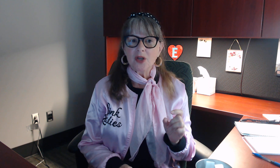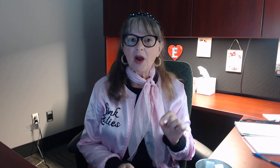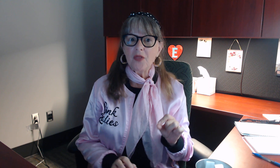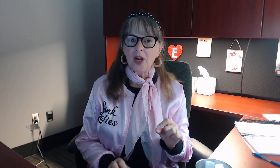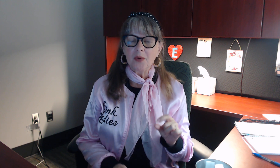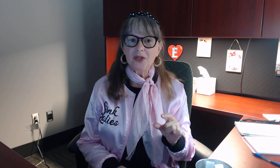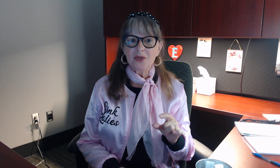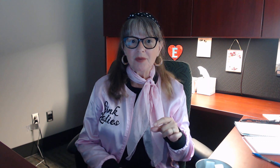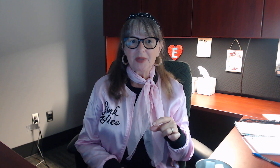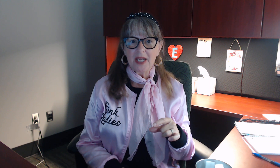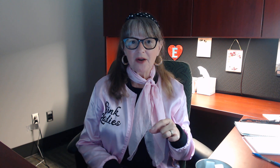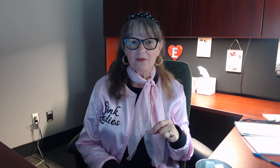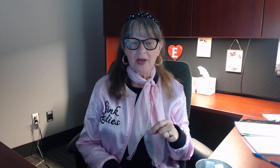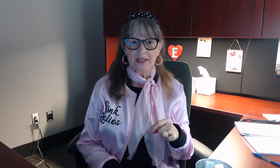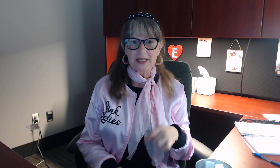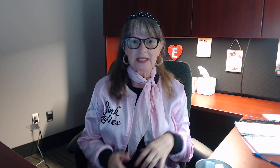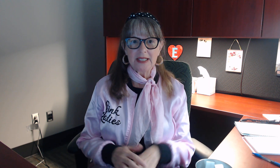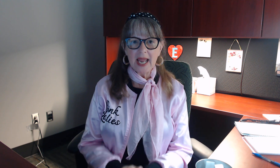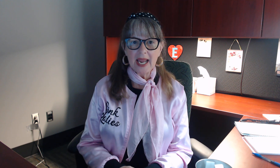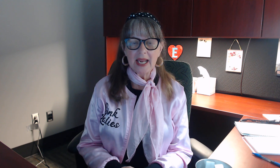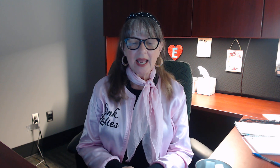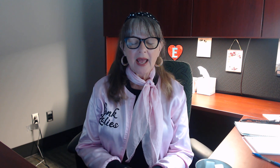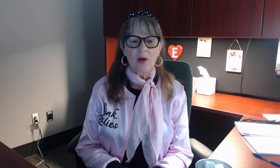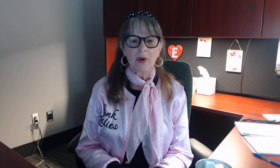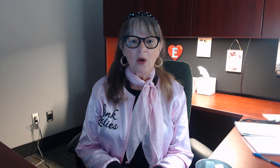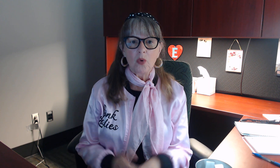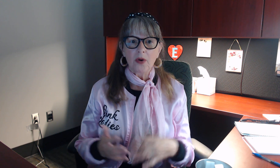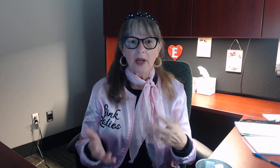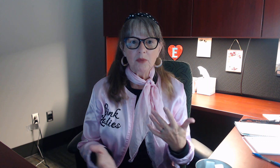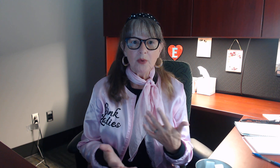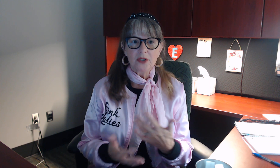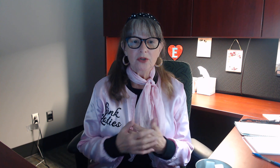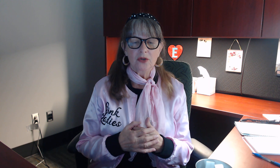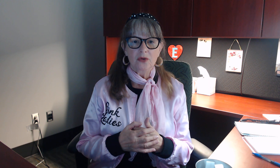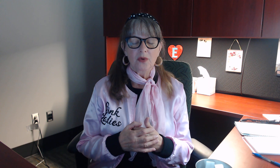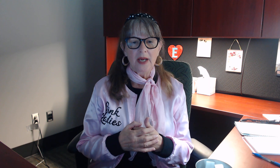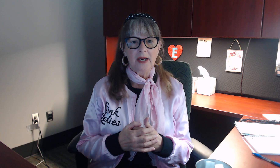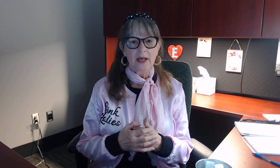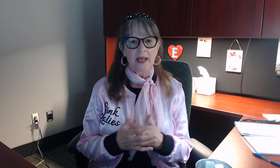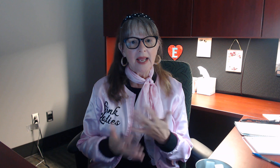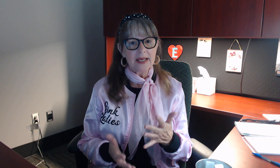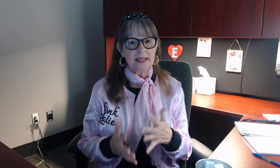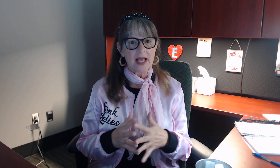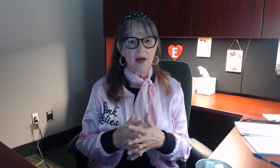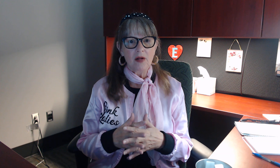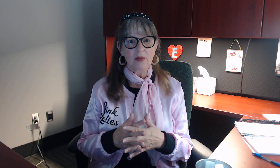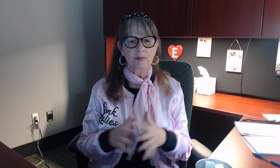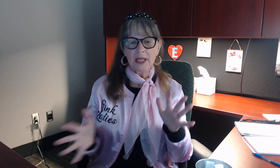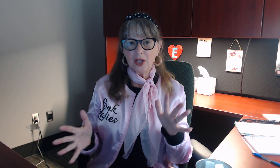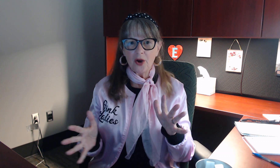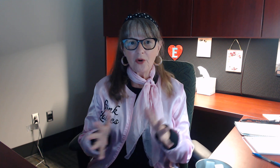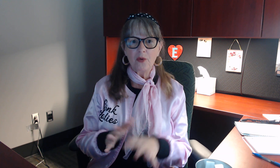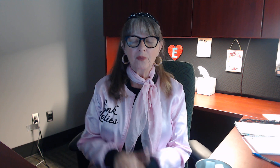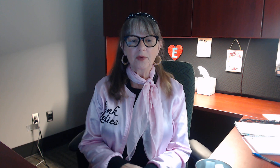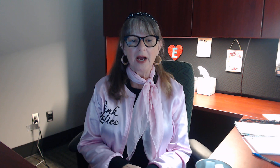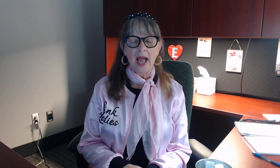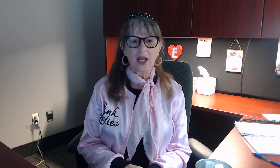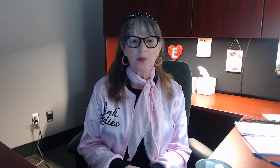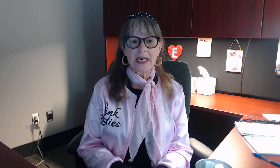thought I would do something kind of fun because today where I work, I'm going to do an ASL bingo Halloween